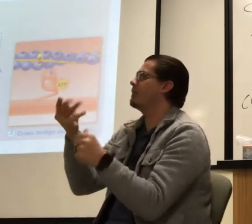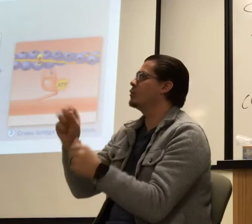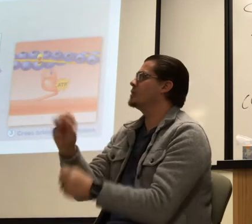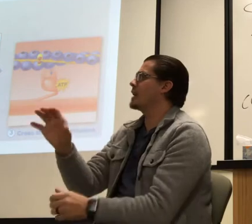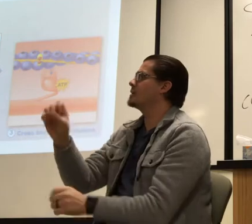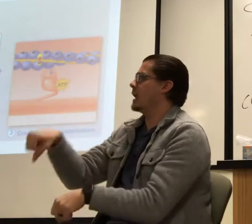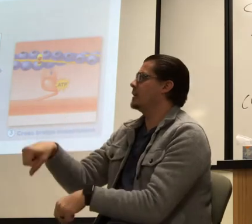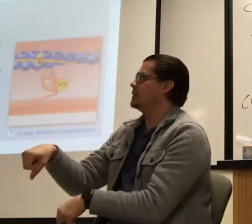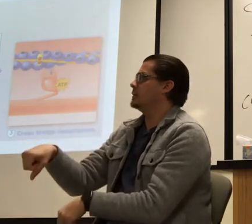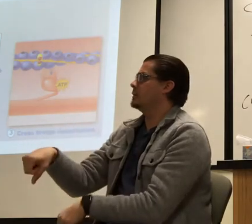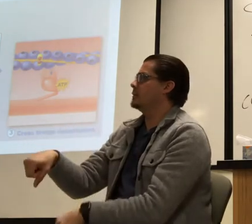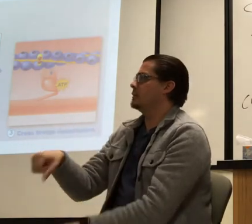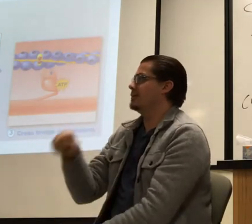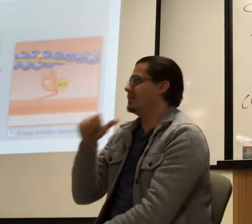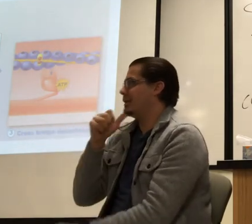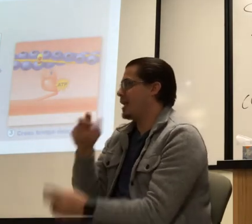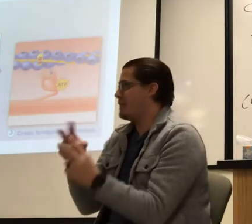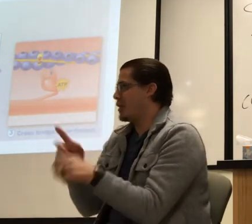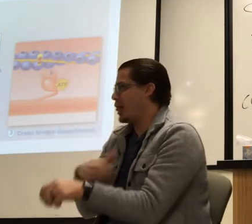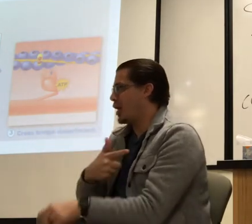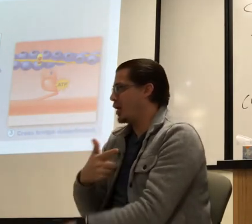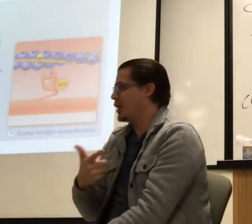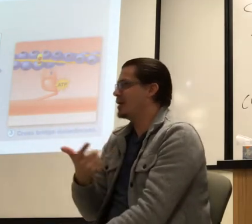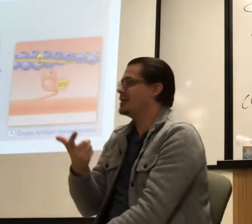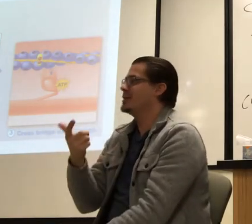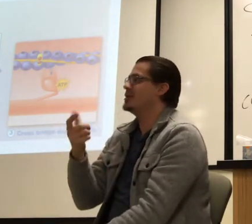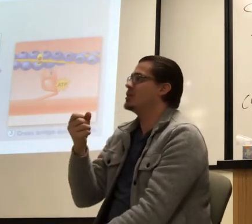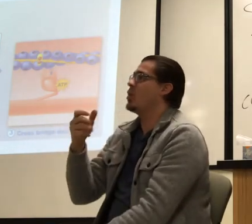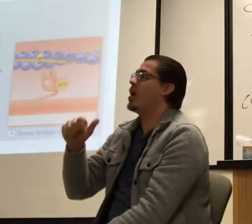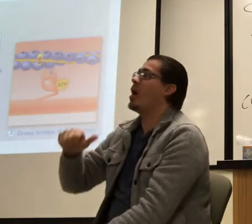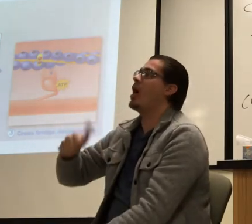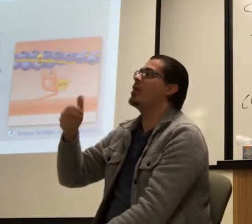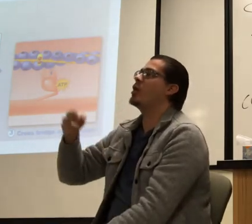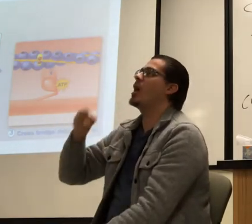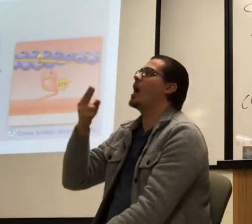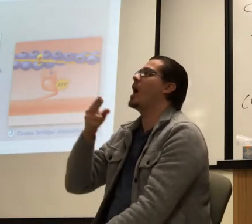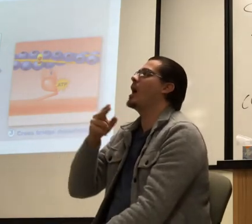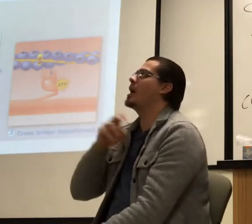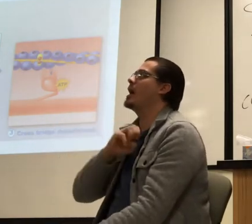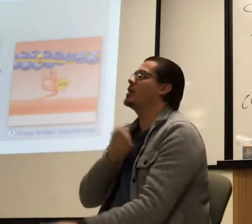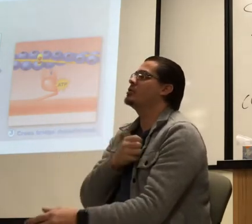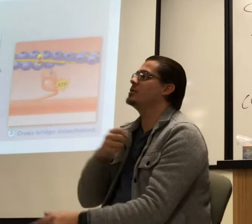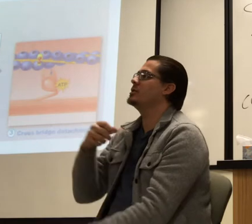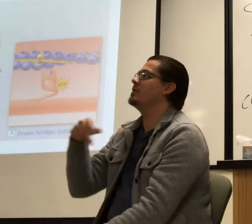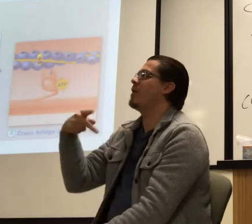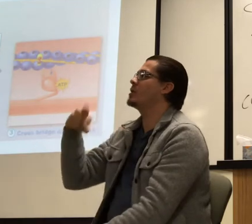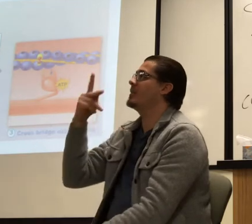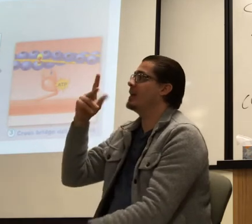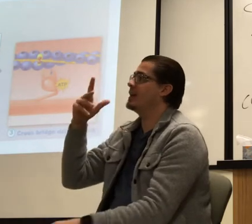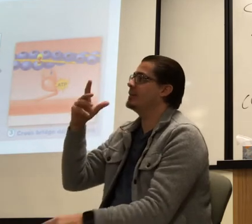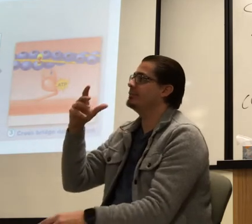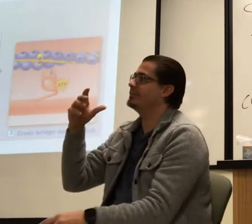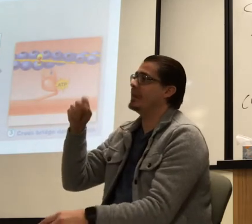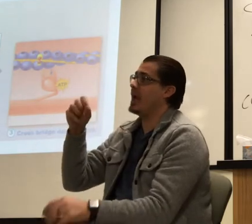seconds. That's not very long. So then other high energy phosphates can take over, like this one.